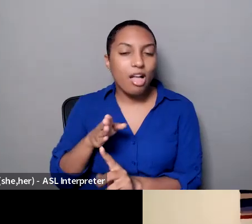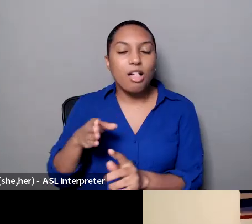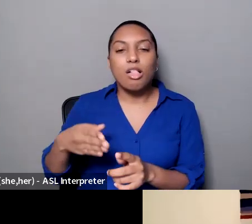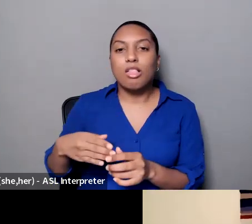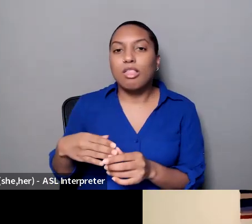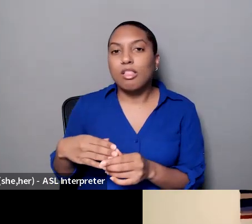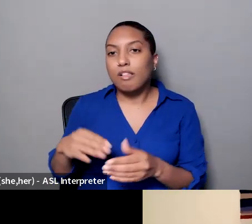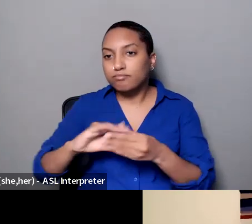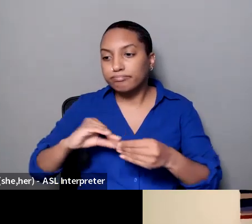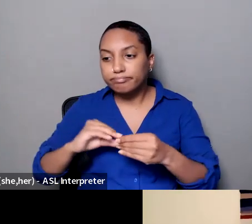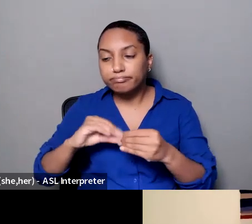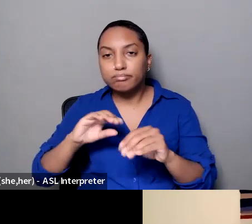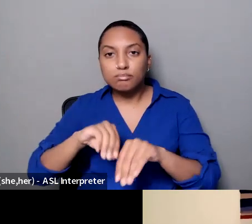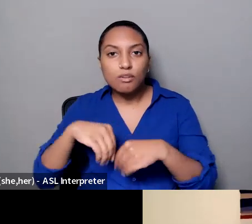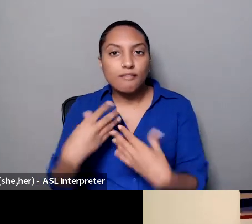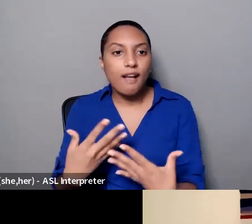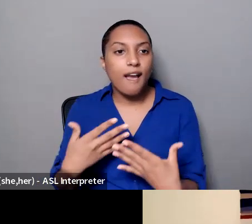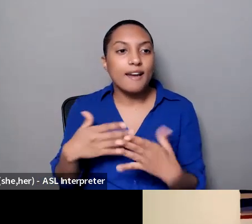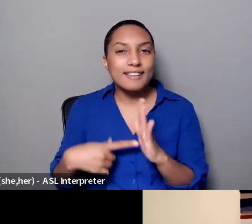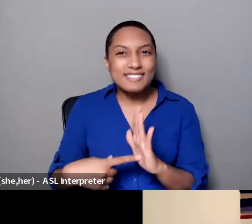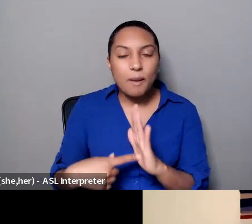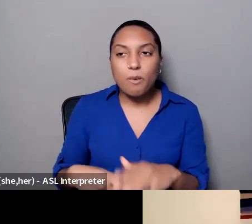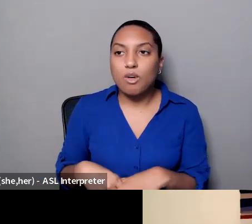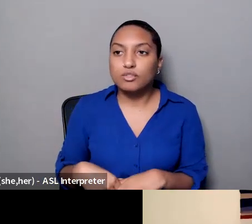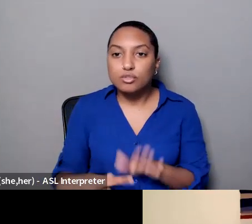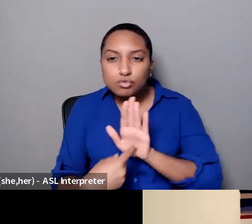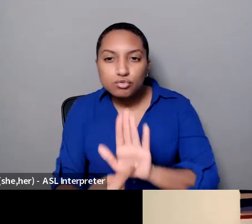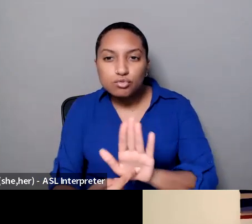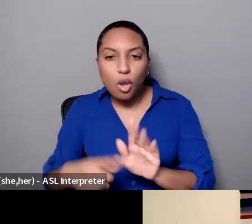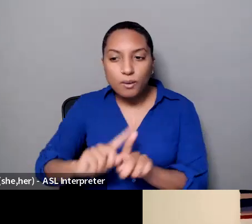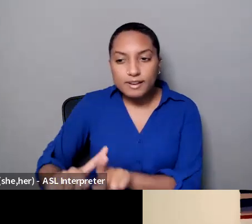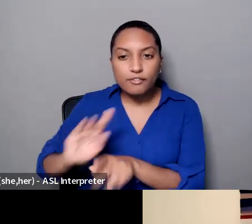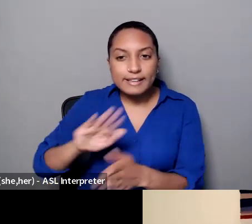how centers advance leadership through consumer